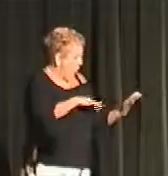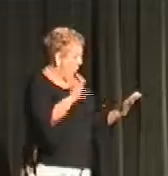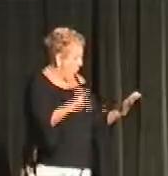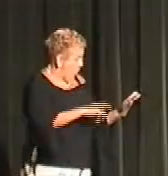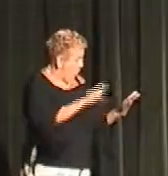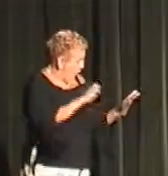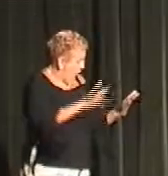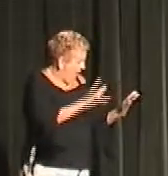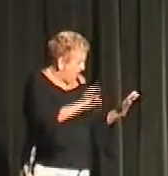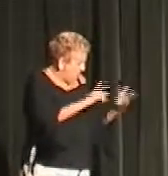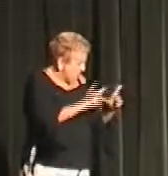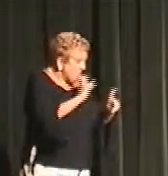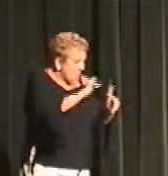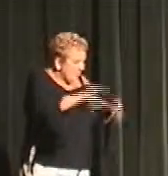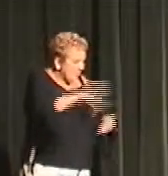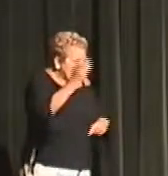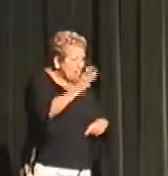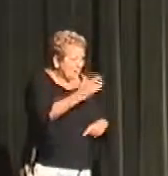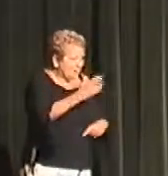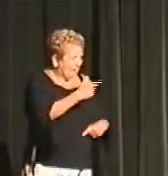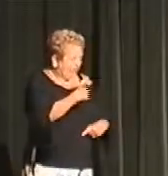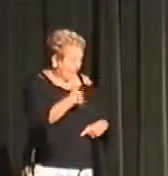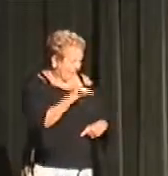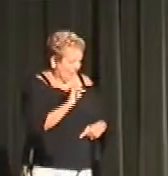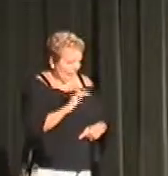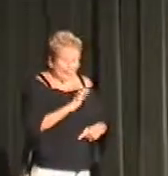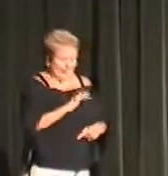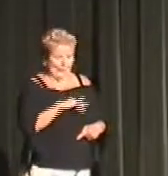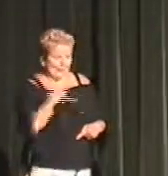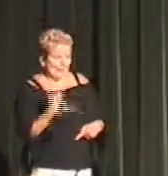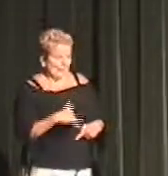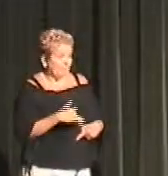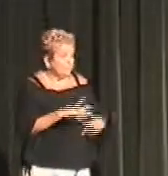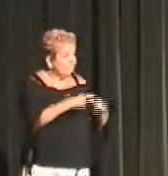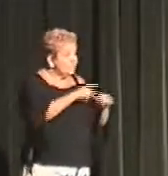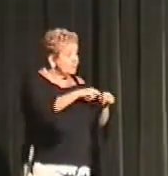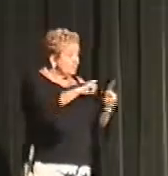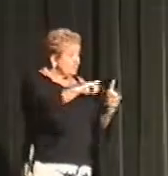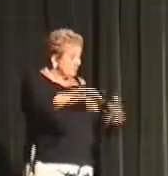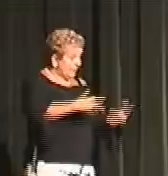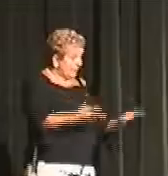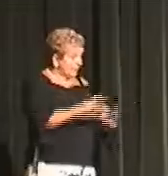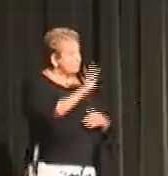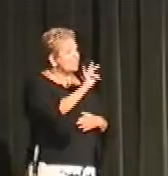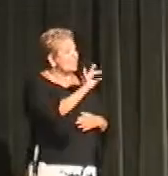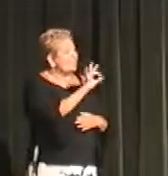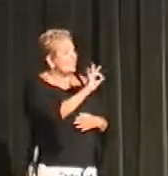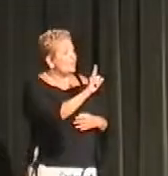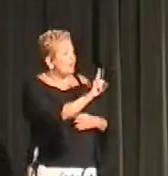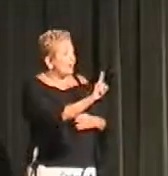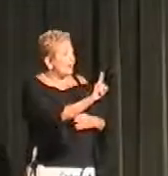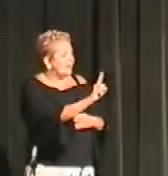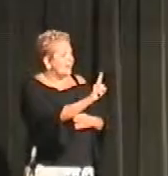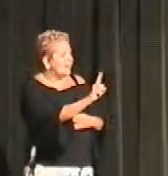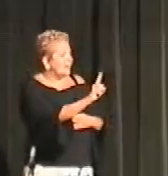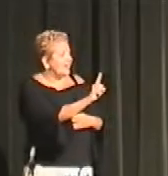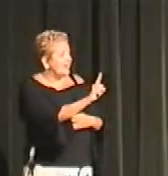to come to Florida to the state conference in 1981, and it was at the Breakers